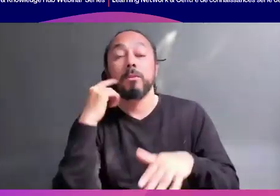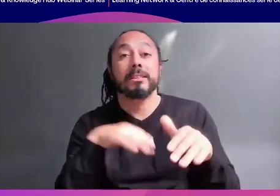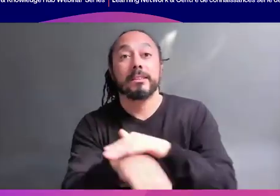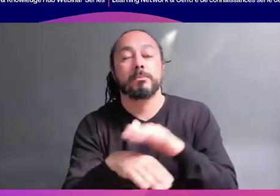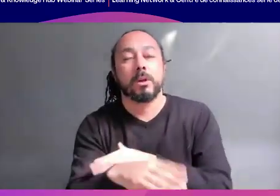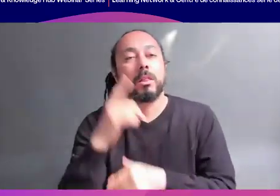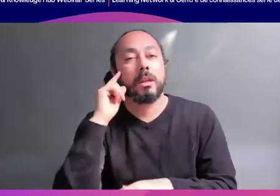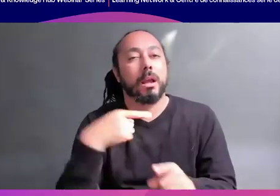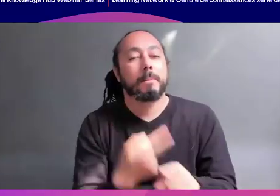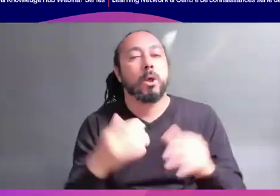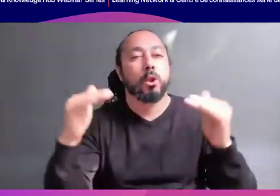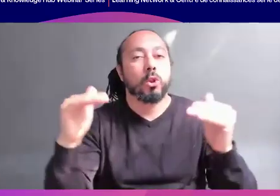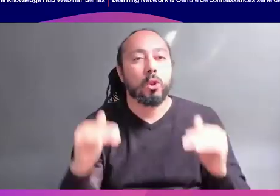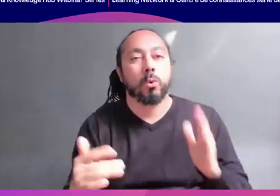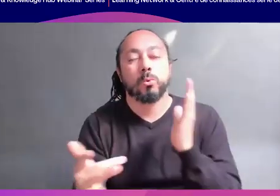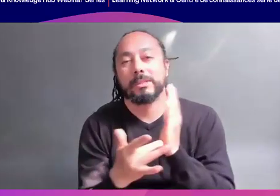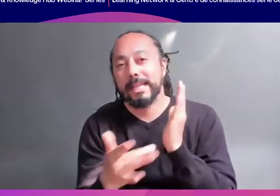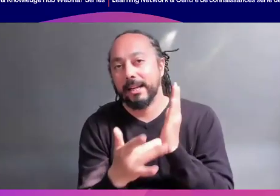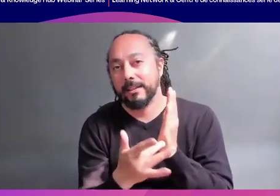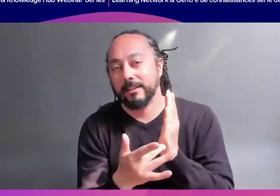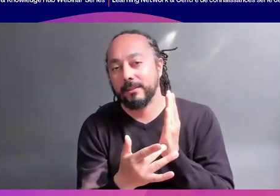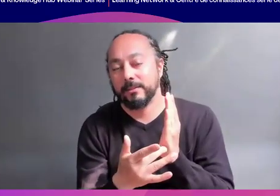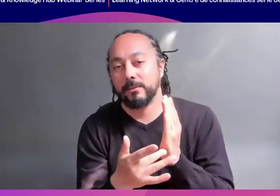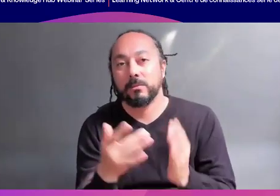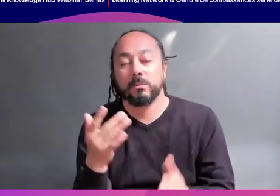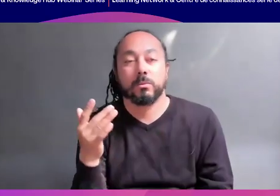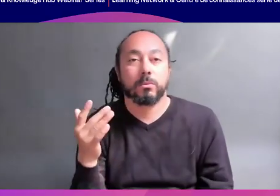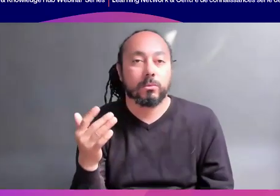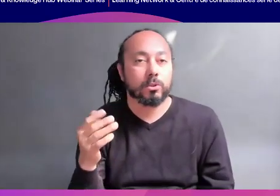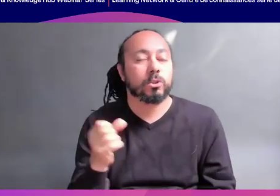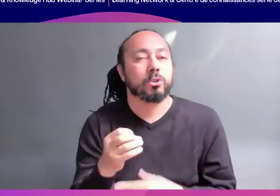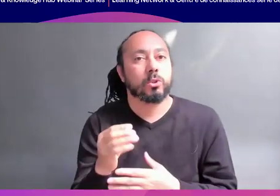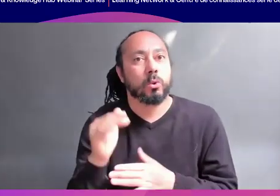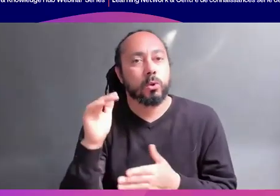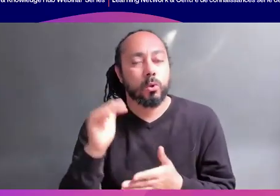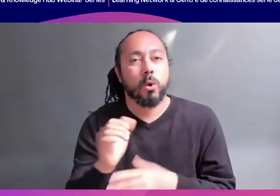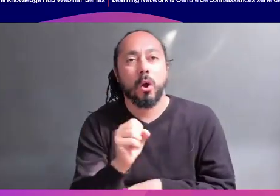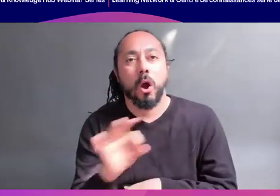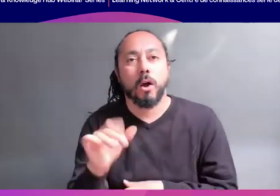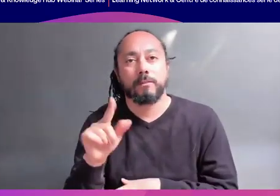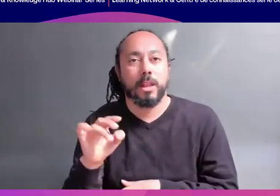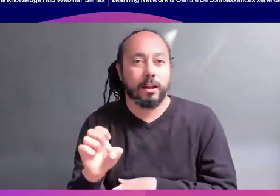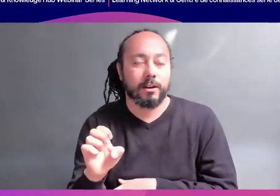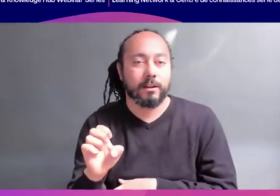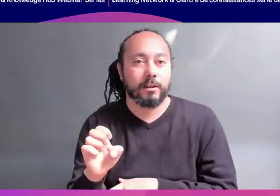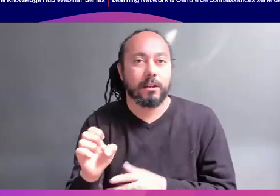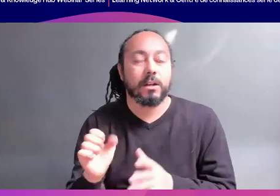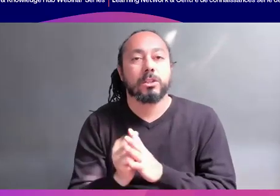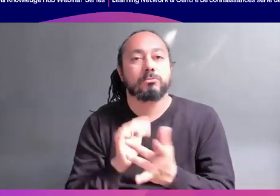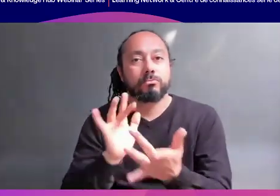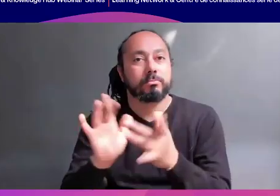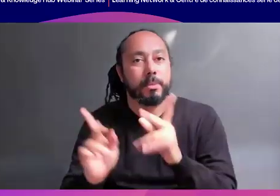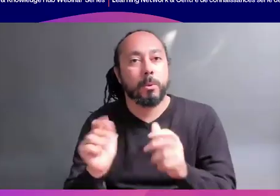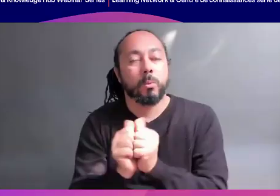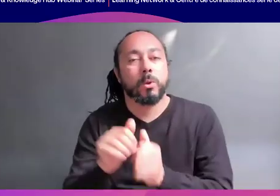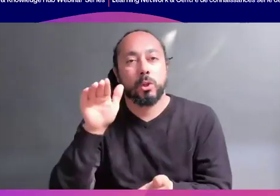lower tech versions, like so that there's low bandwidth versions or offline versions to reach those with limited internet